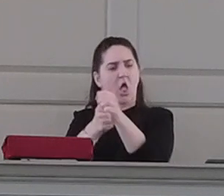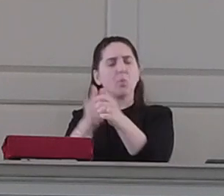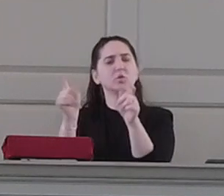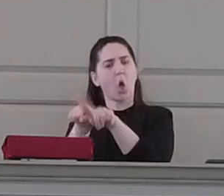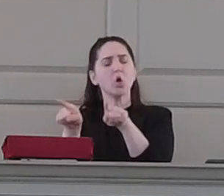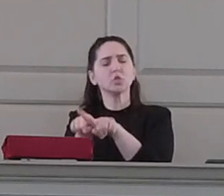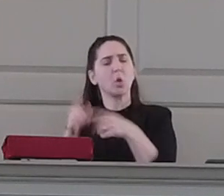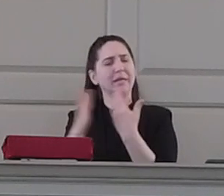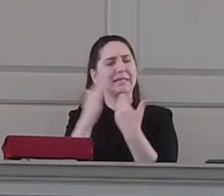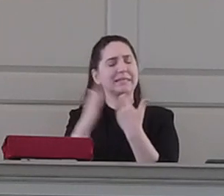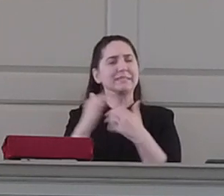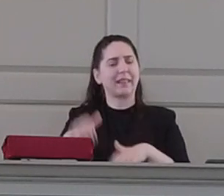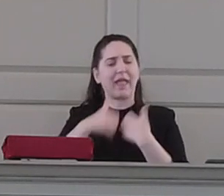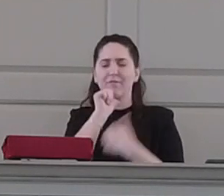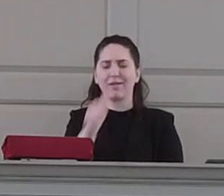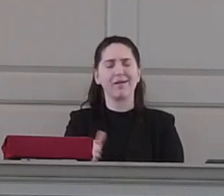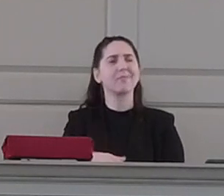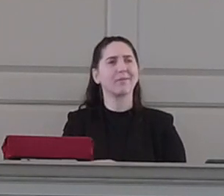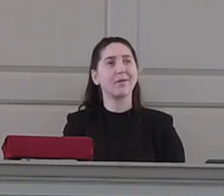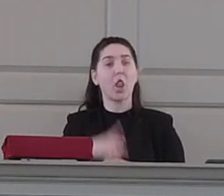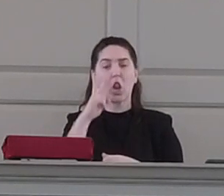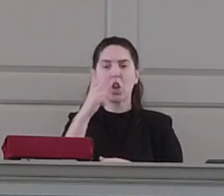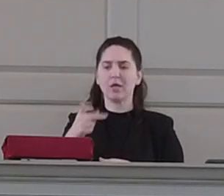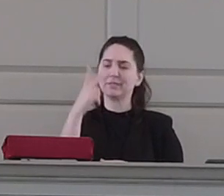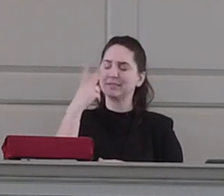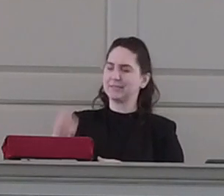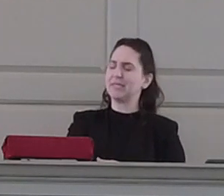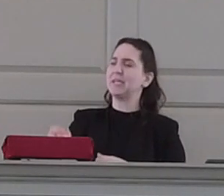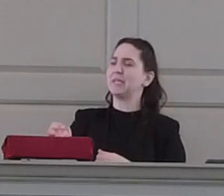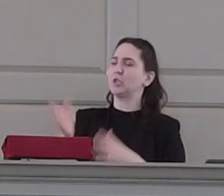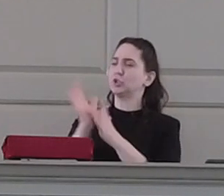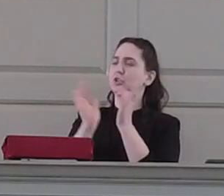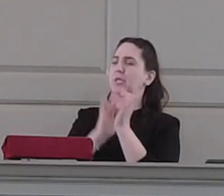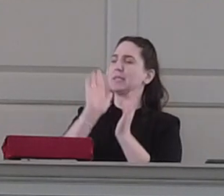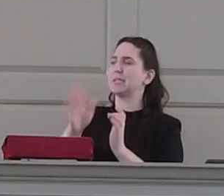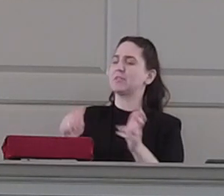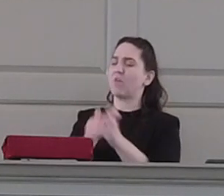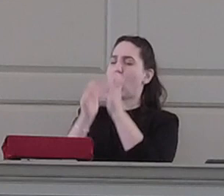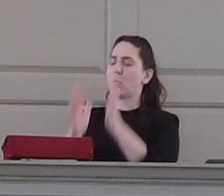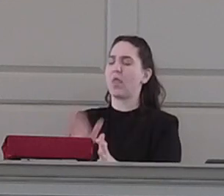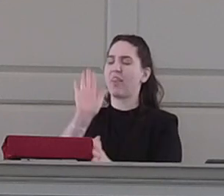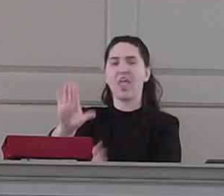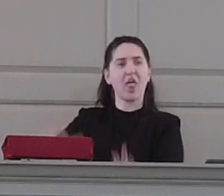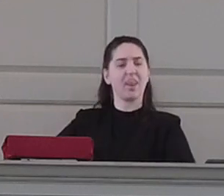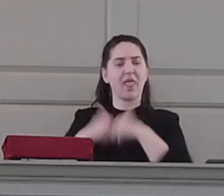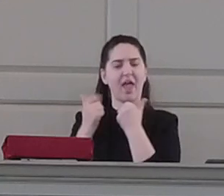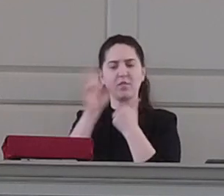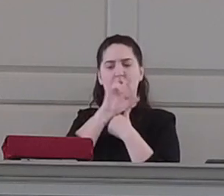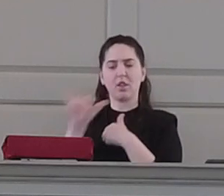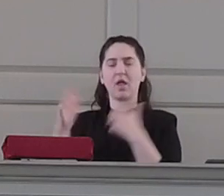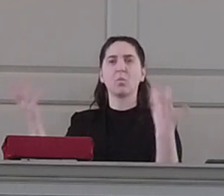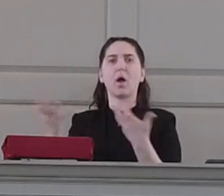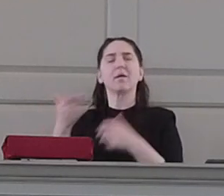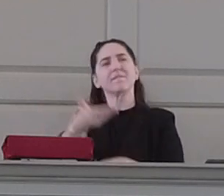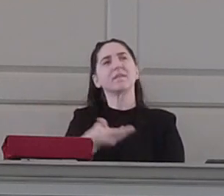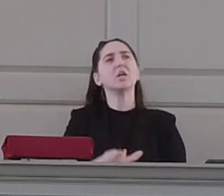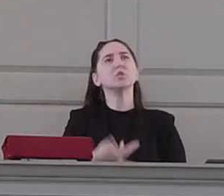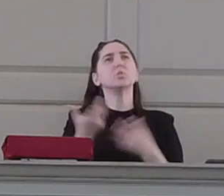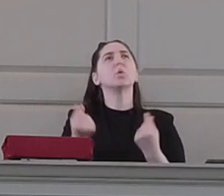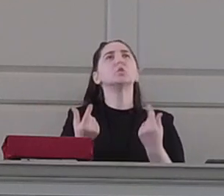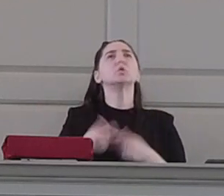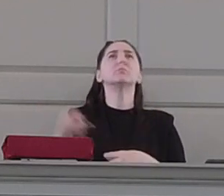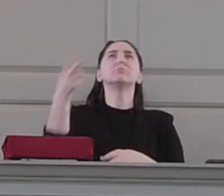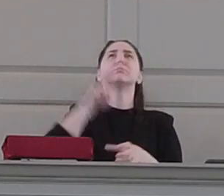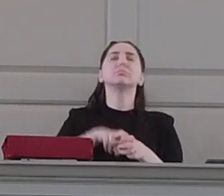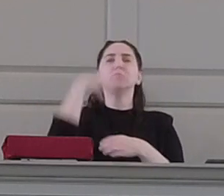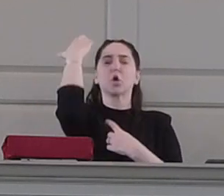So, let's look at Jesus and his followers and what their lives were like for a few minutes. I invite you to put yourself